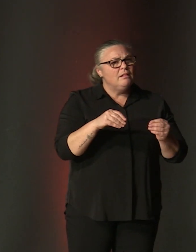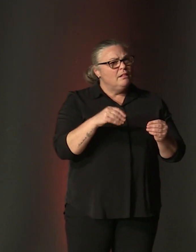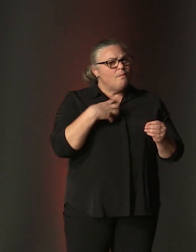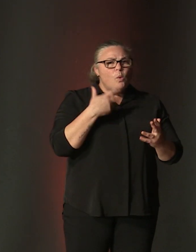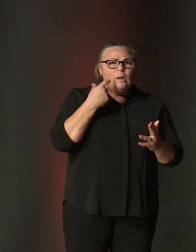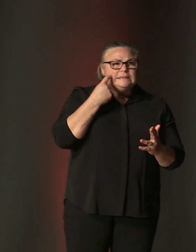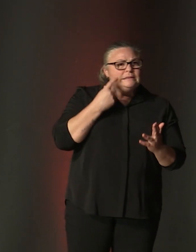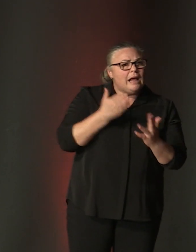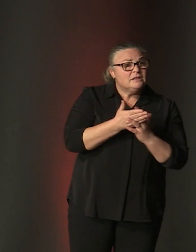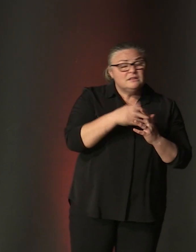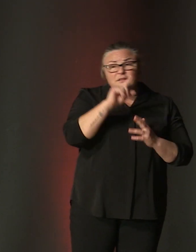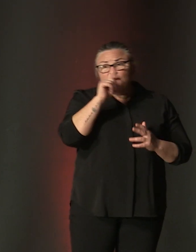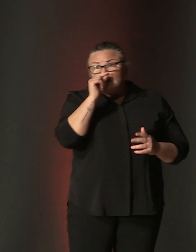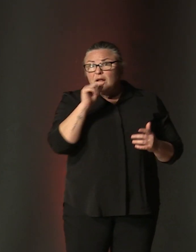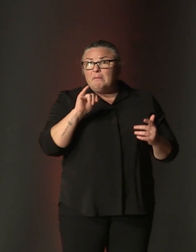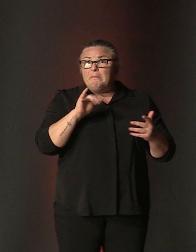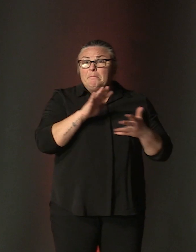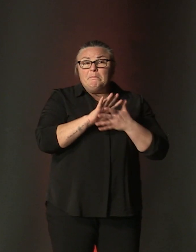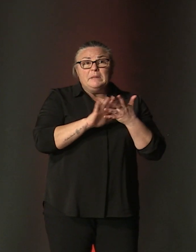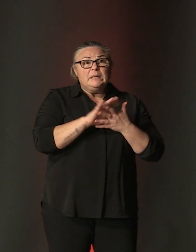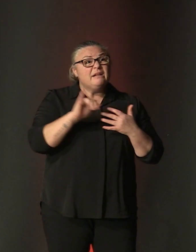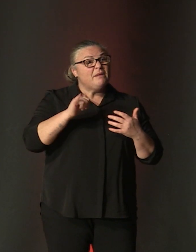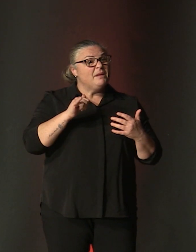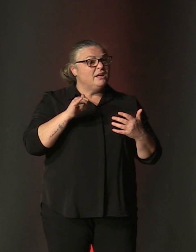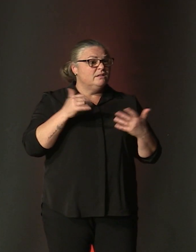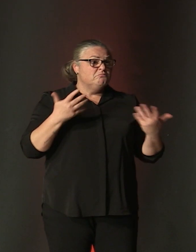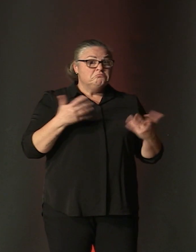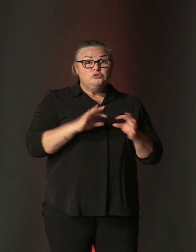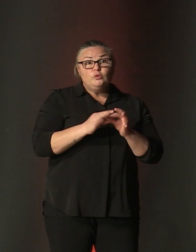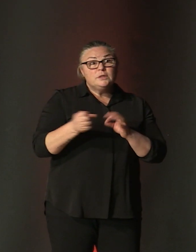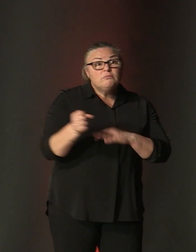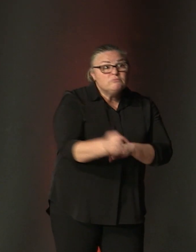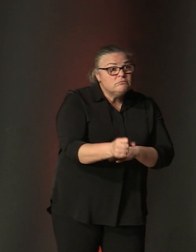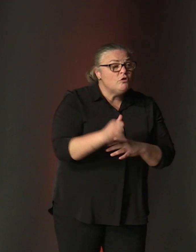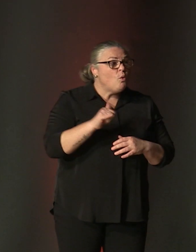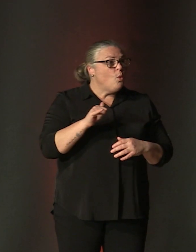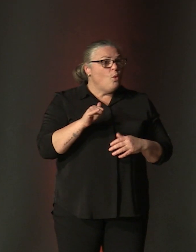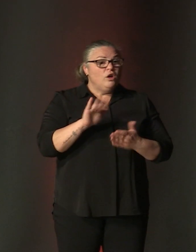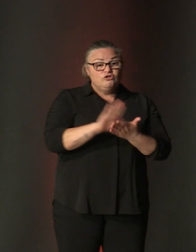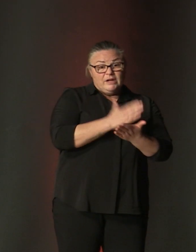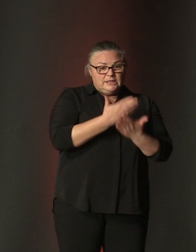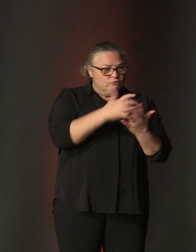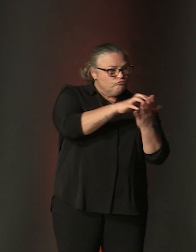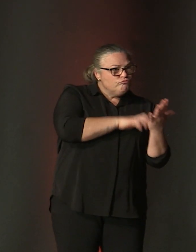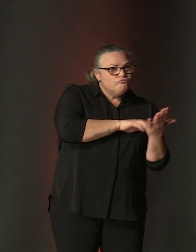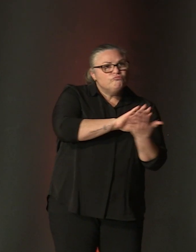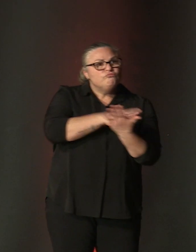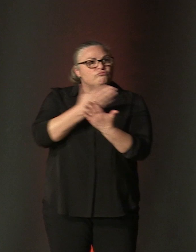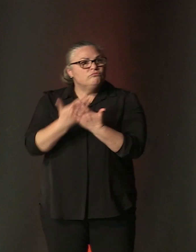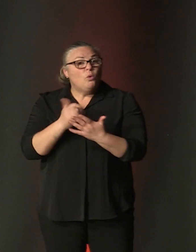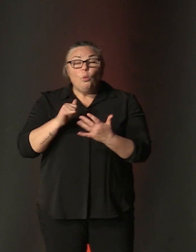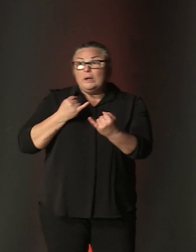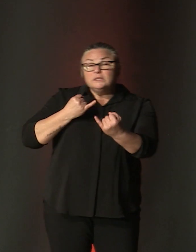include little things. It can include including an interpreter, or a translator for meetings or